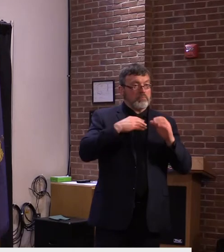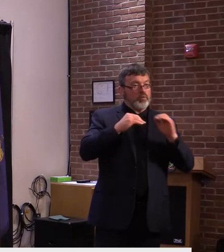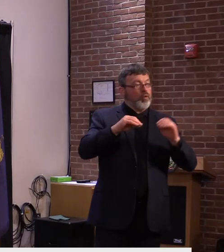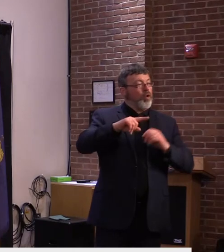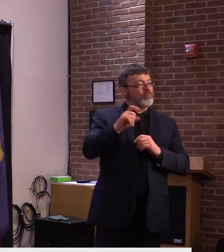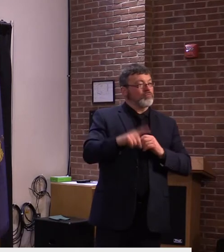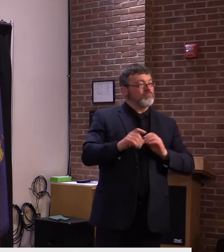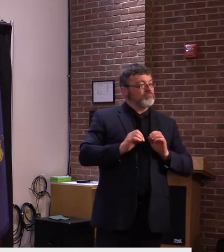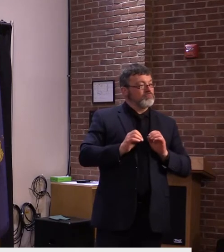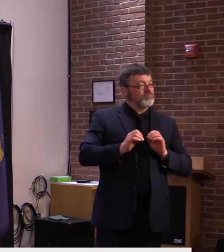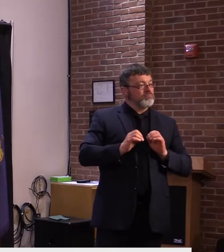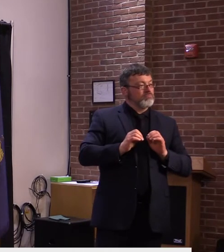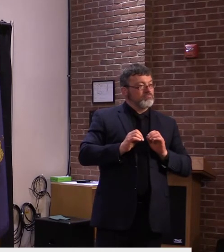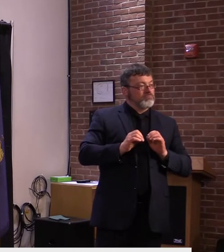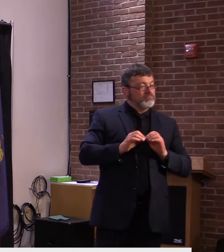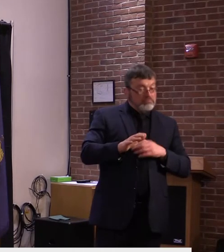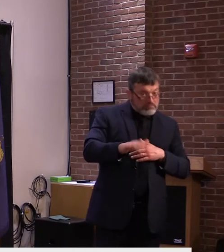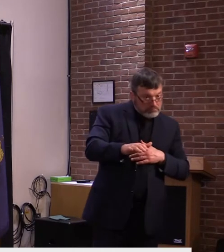Chris Roy?